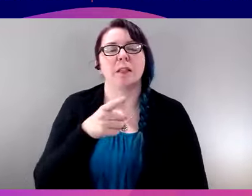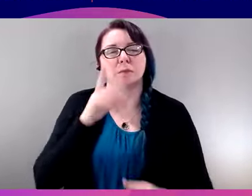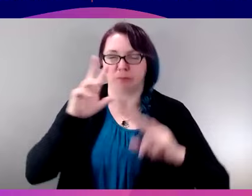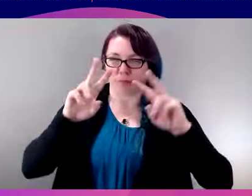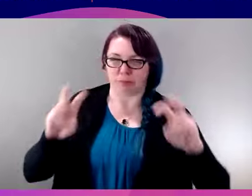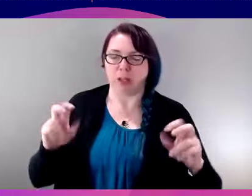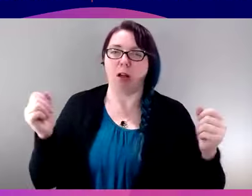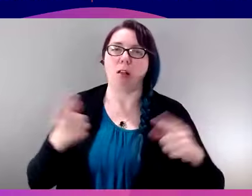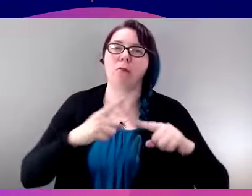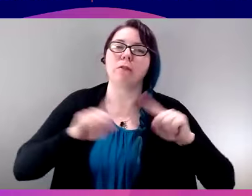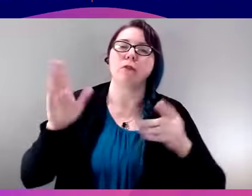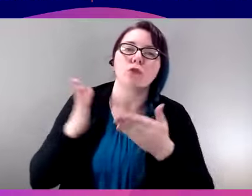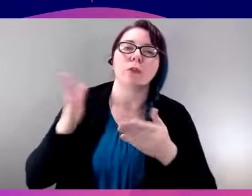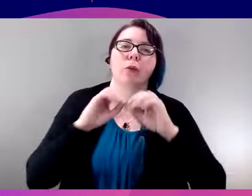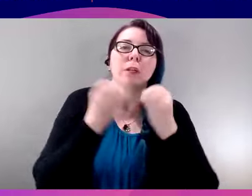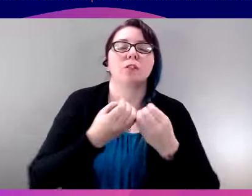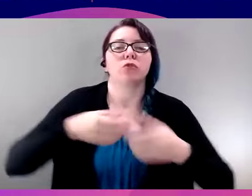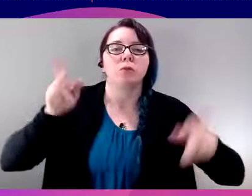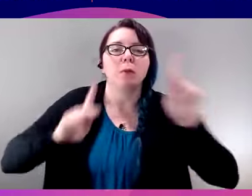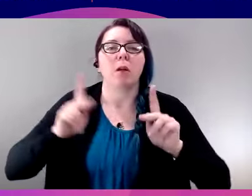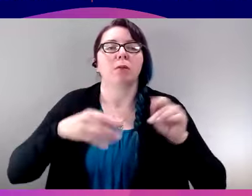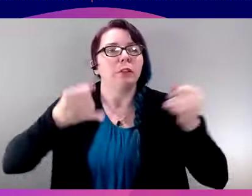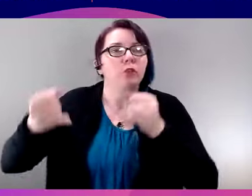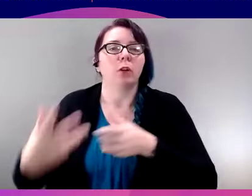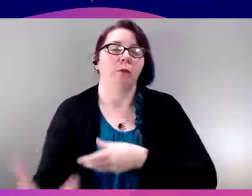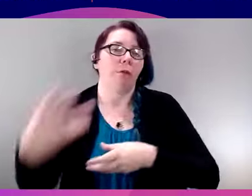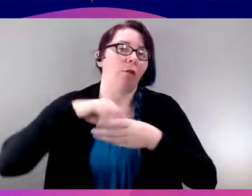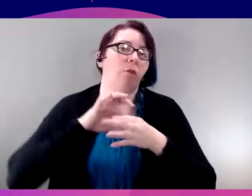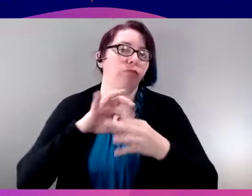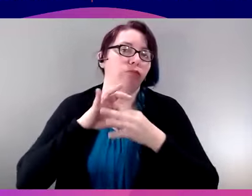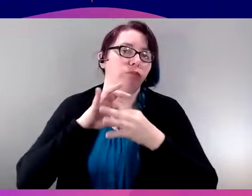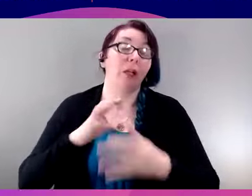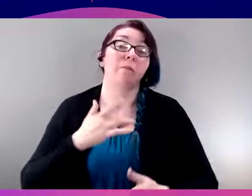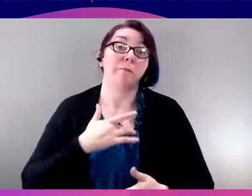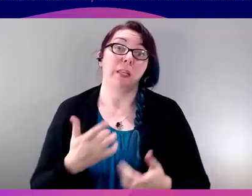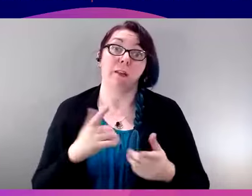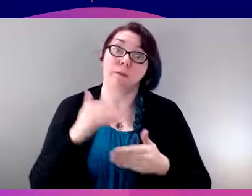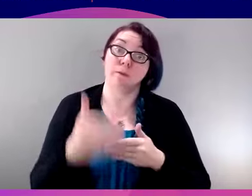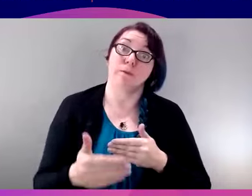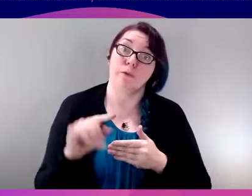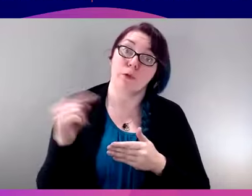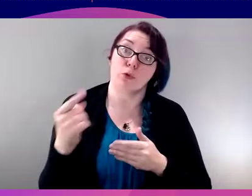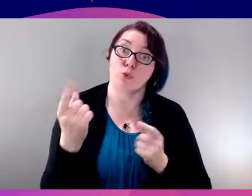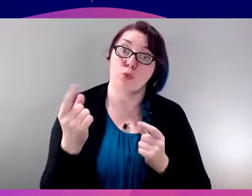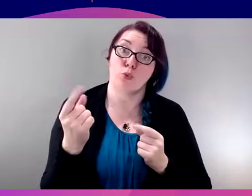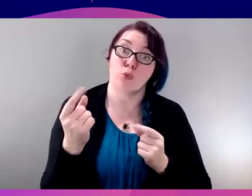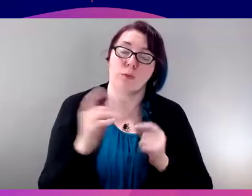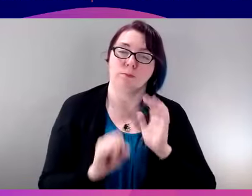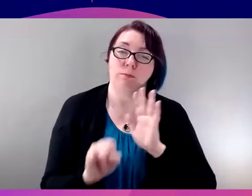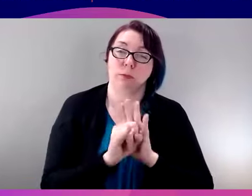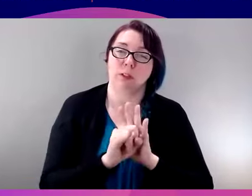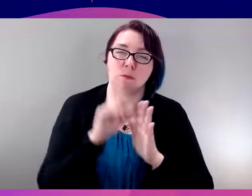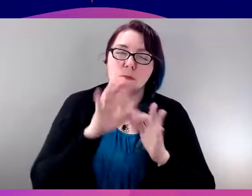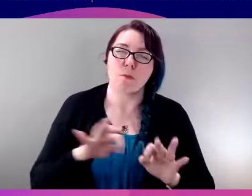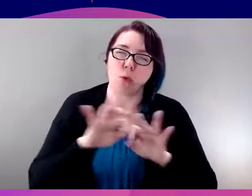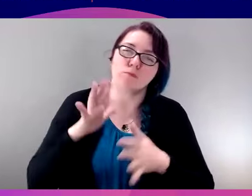of the stakeholders. Typically, in the first step, you identify key stakeholders and words, and in step 2,